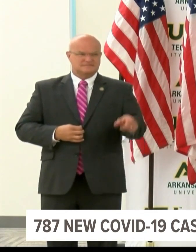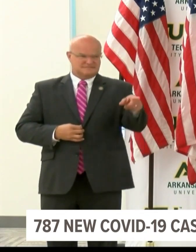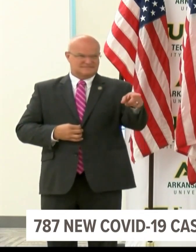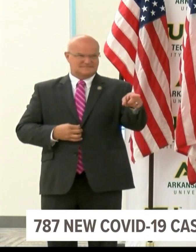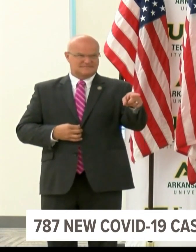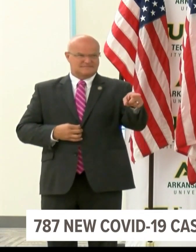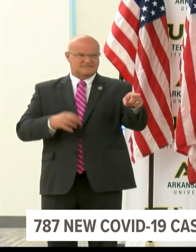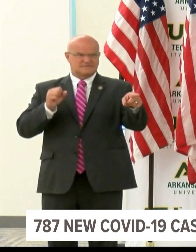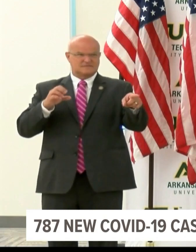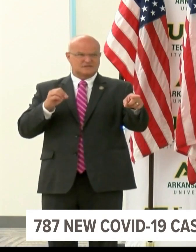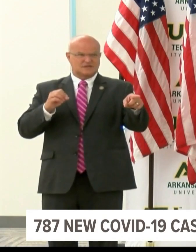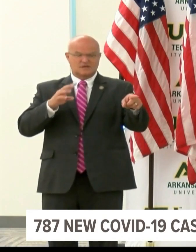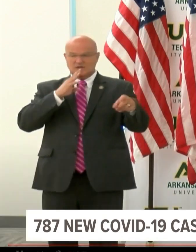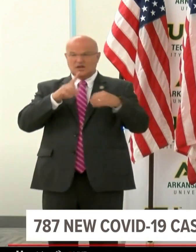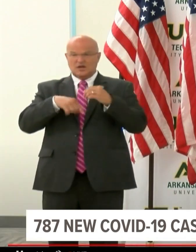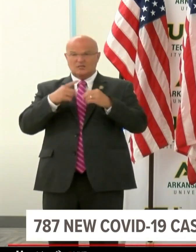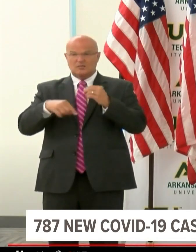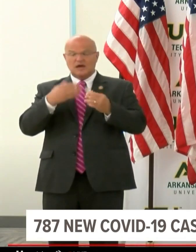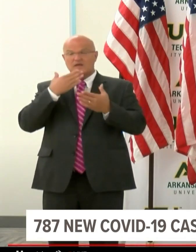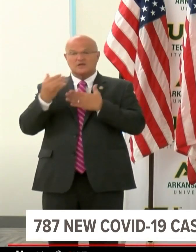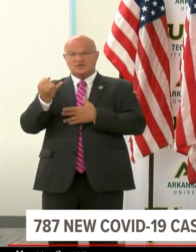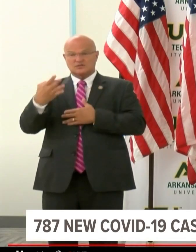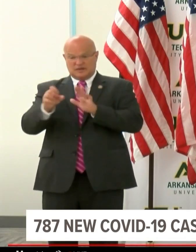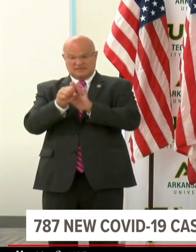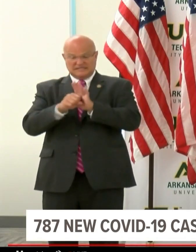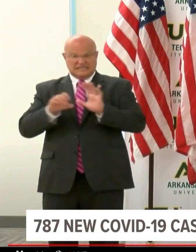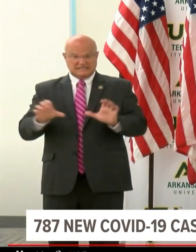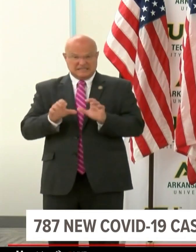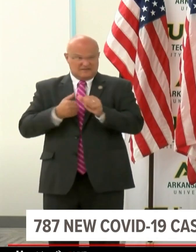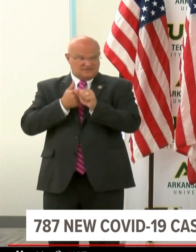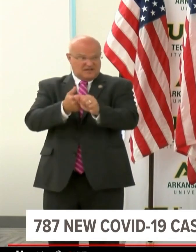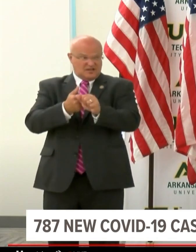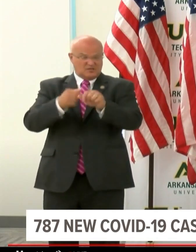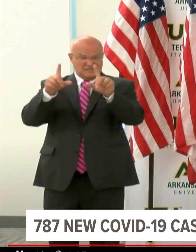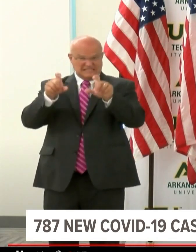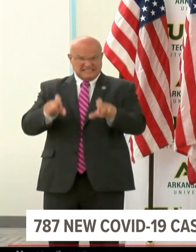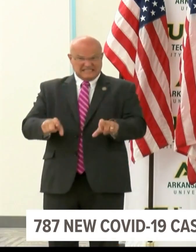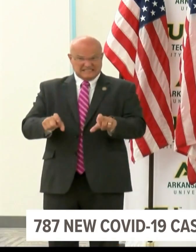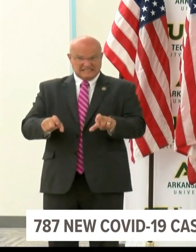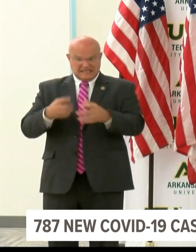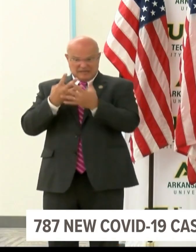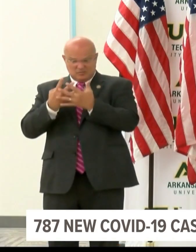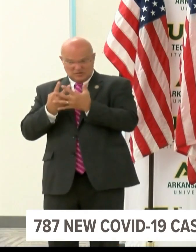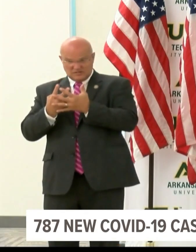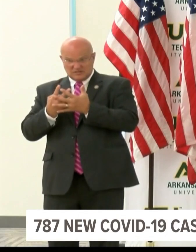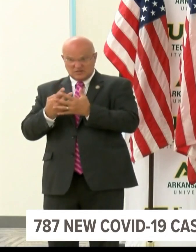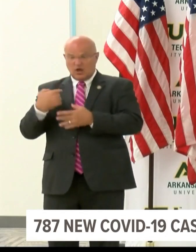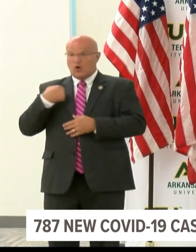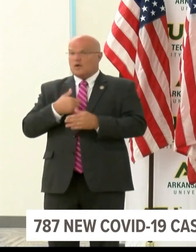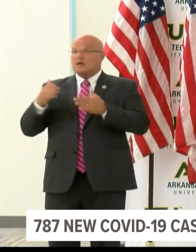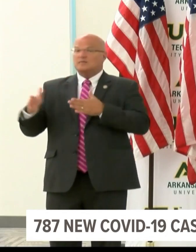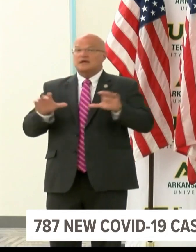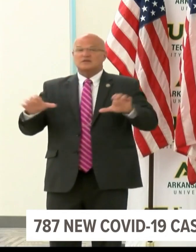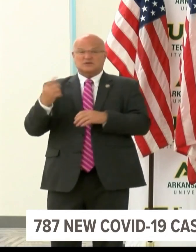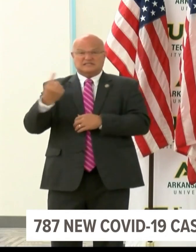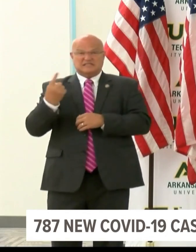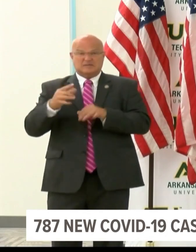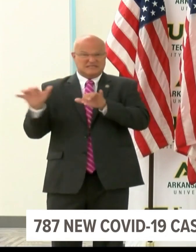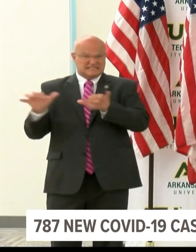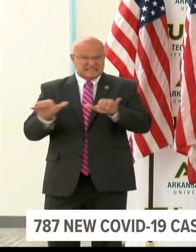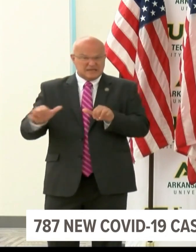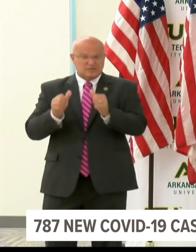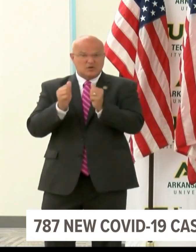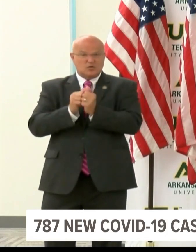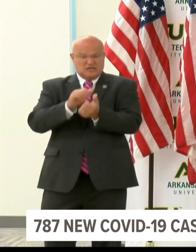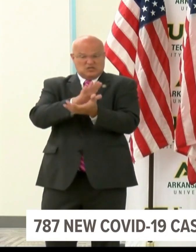Yes. So speaking of the good job that the state has done following up on testing at its prisons, are we planning on doing something similar